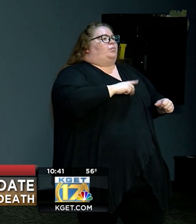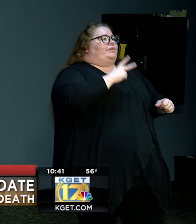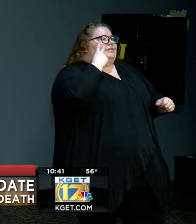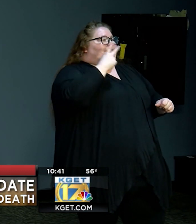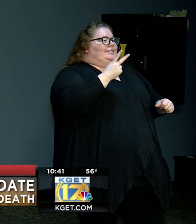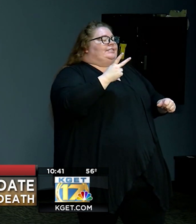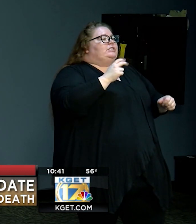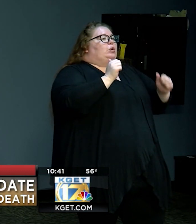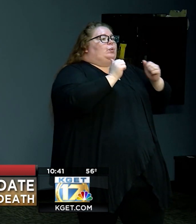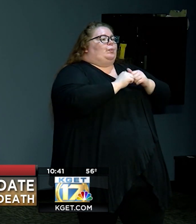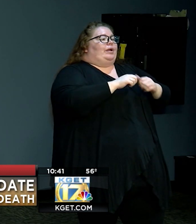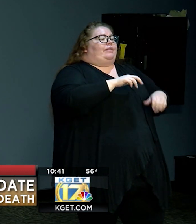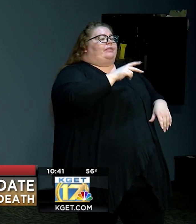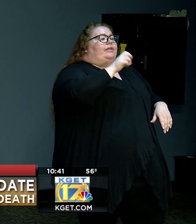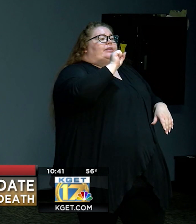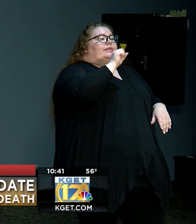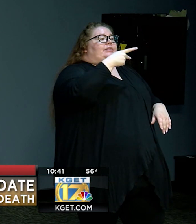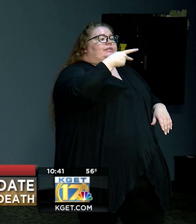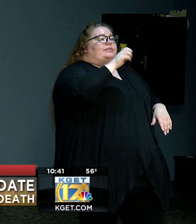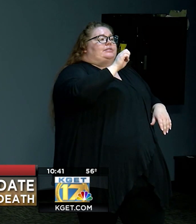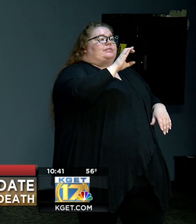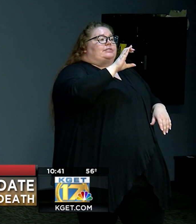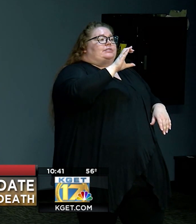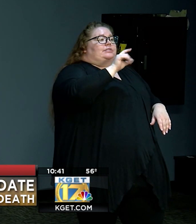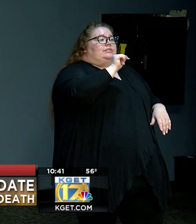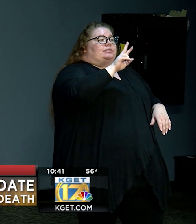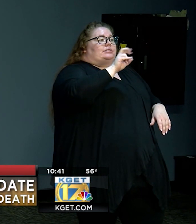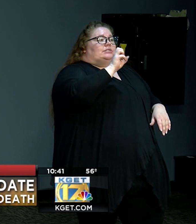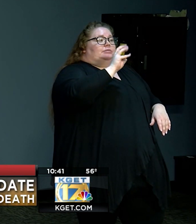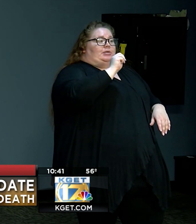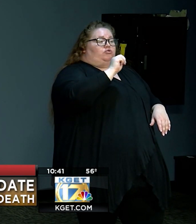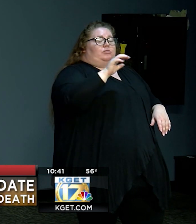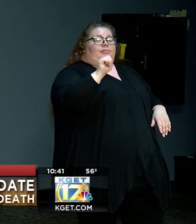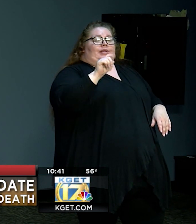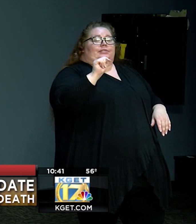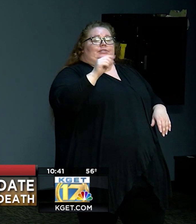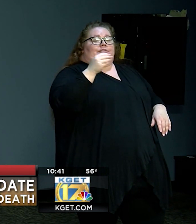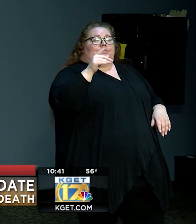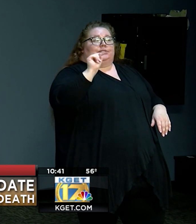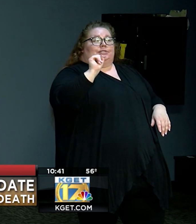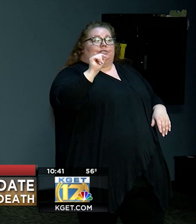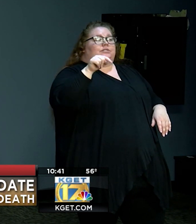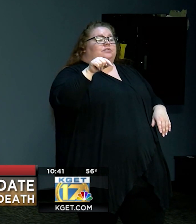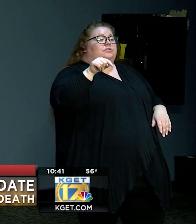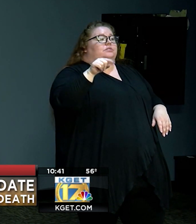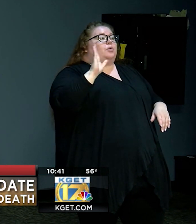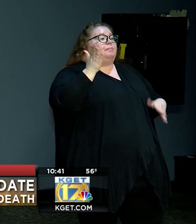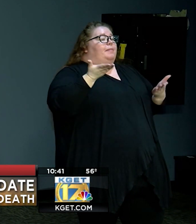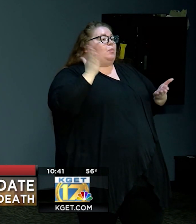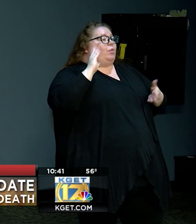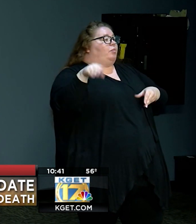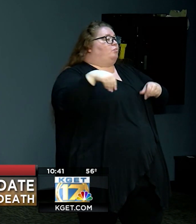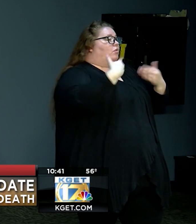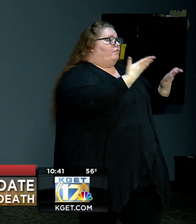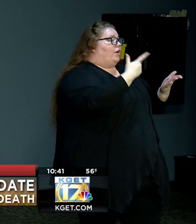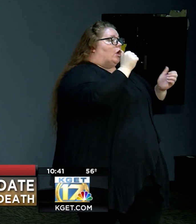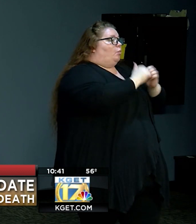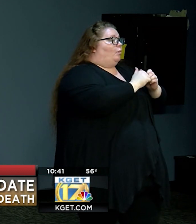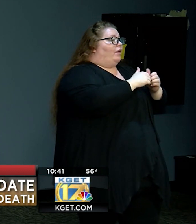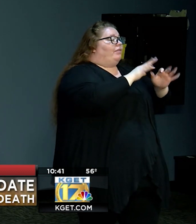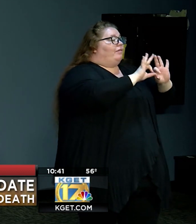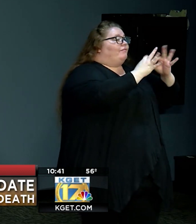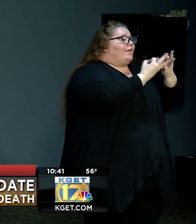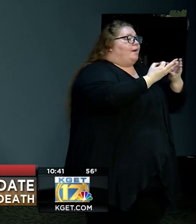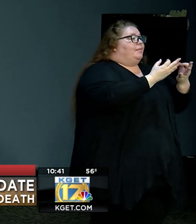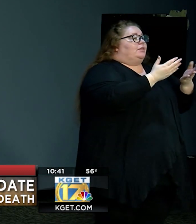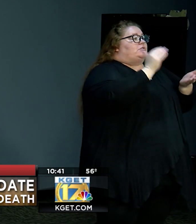AT&T to provide support for those families with low income to provide the connectivity that they